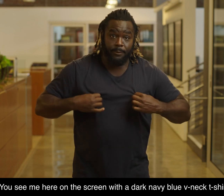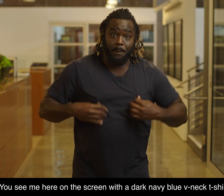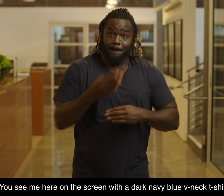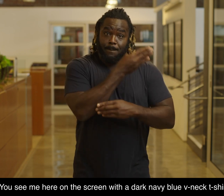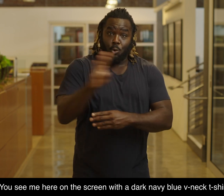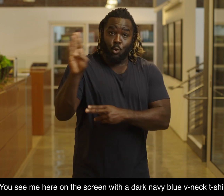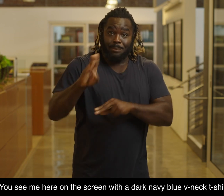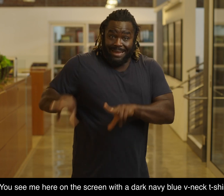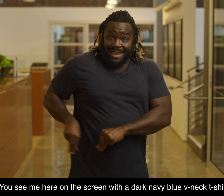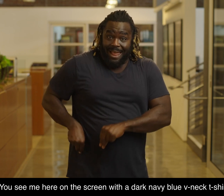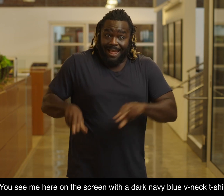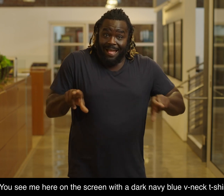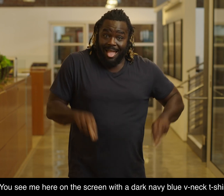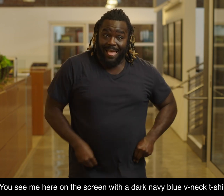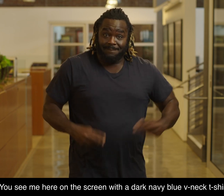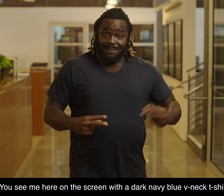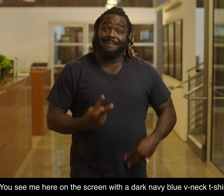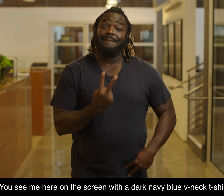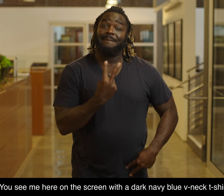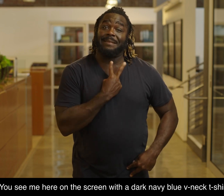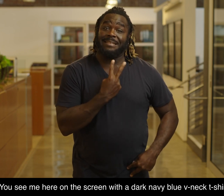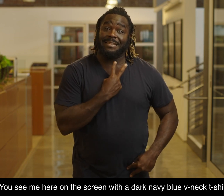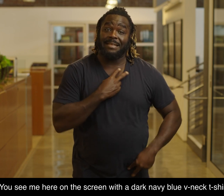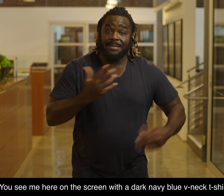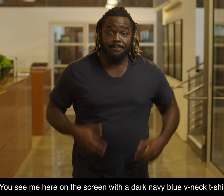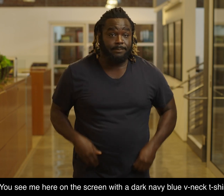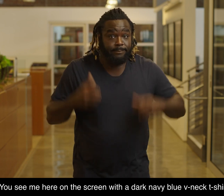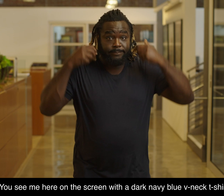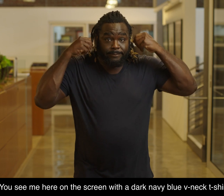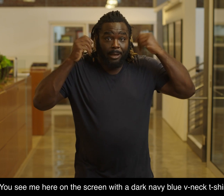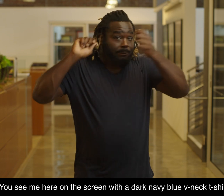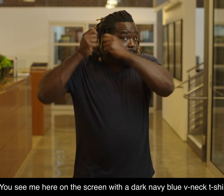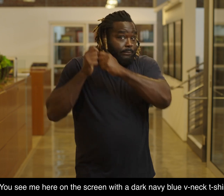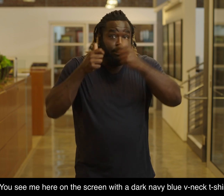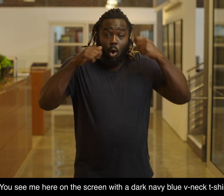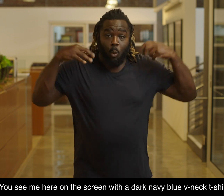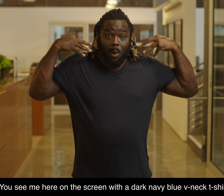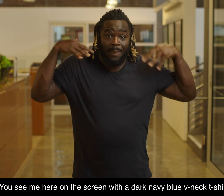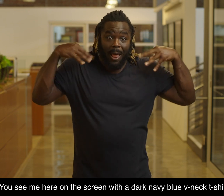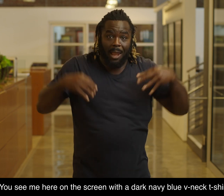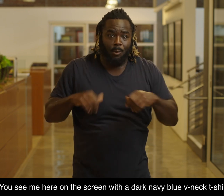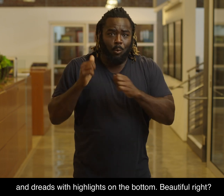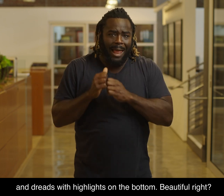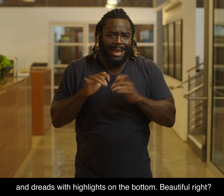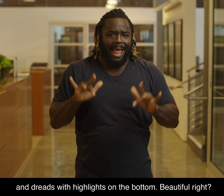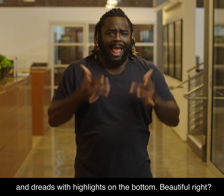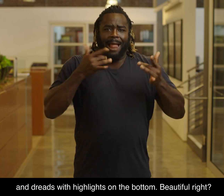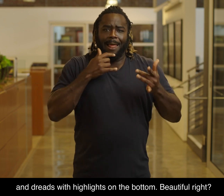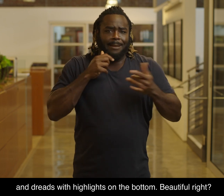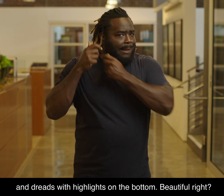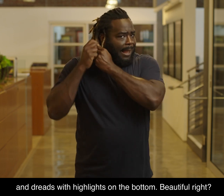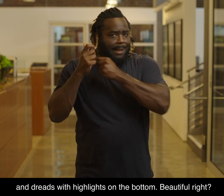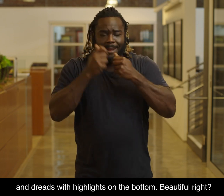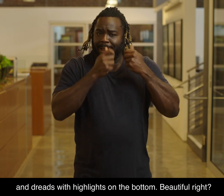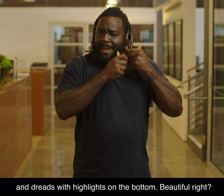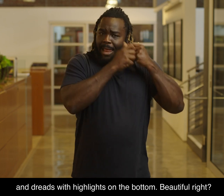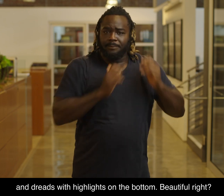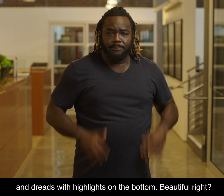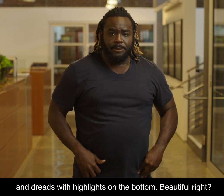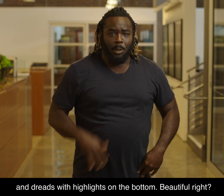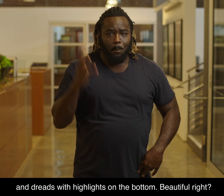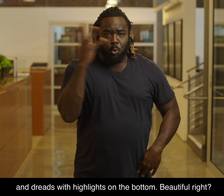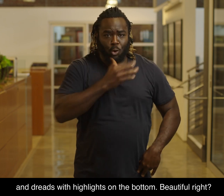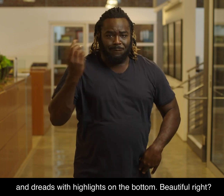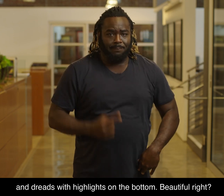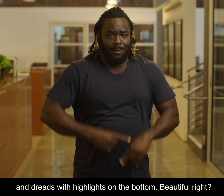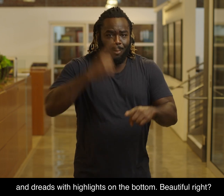see me here on the screen with a dark navy blue V-neck t-shirt and dreads